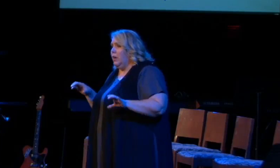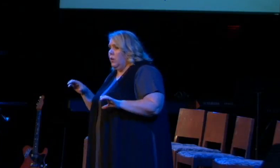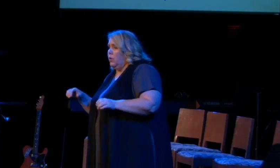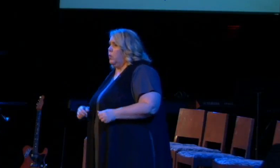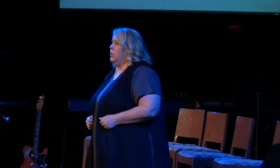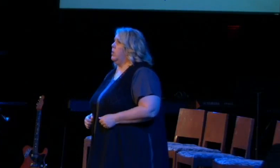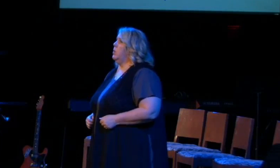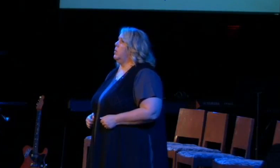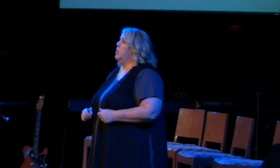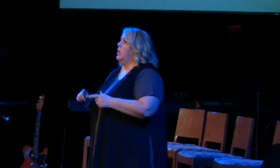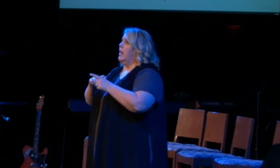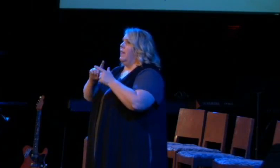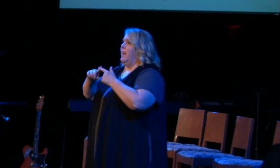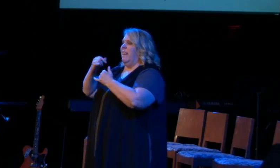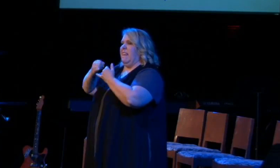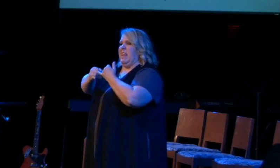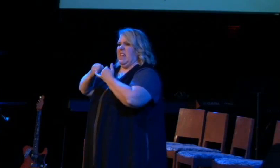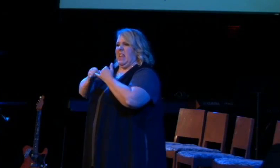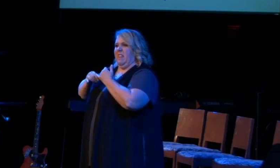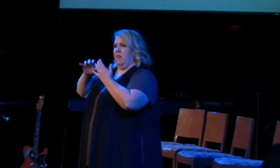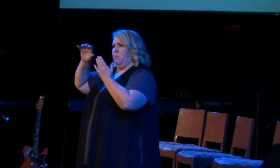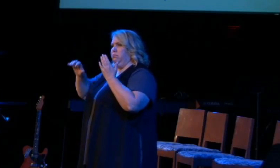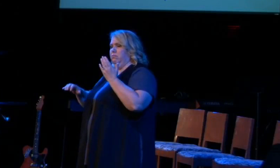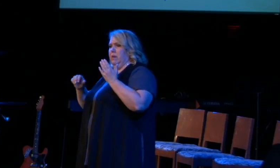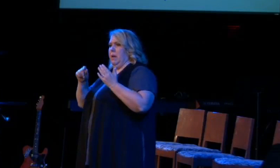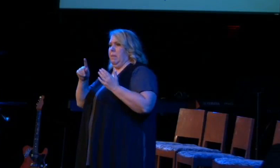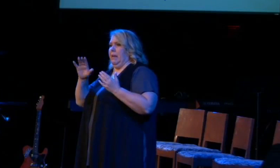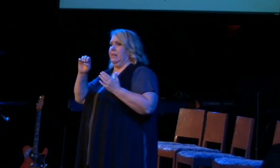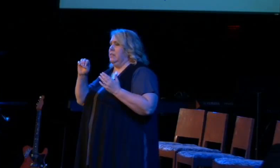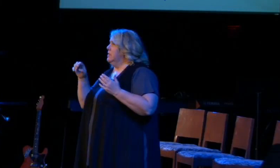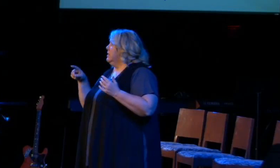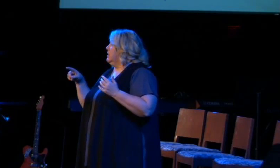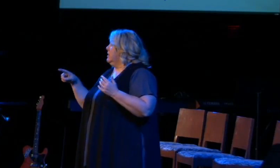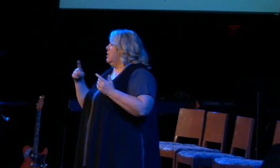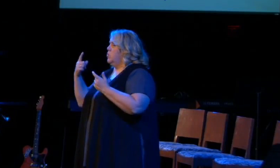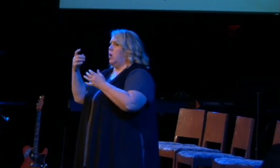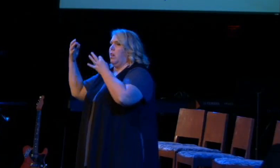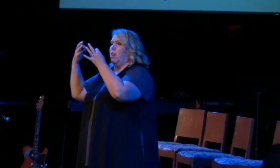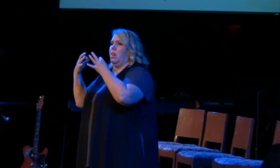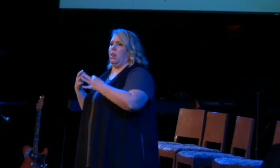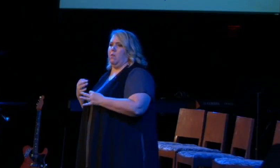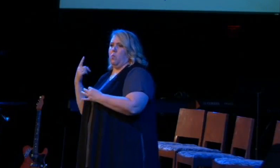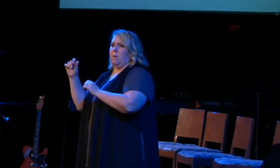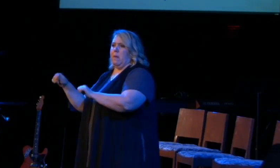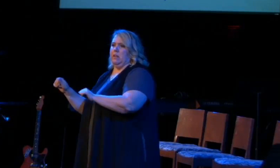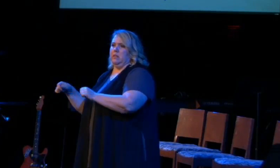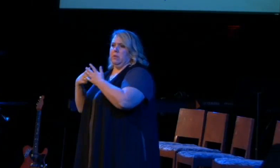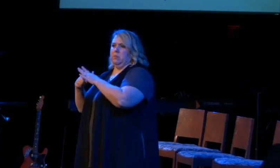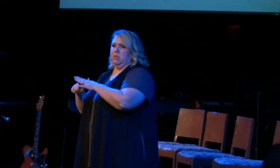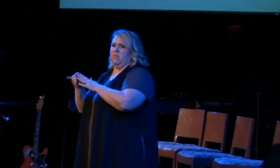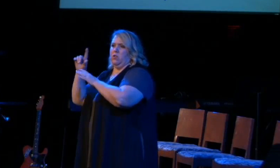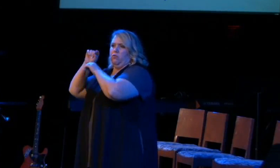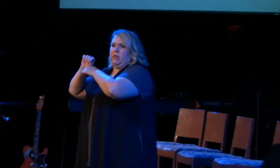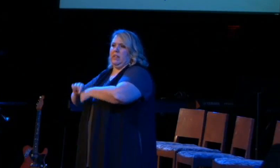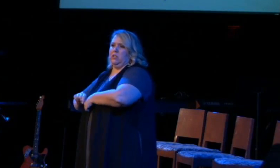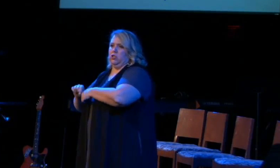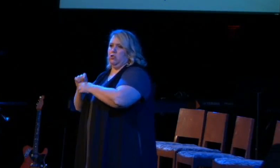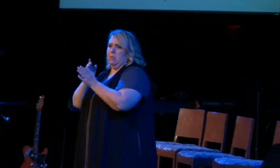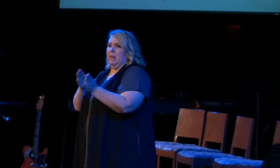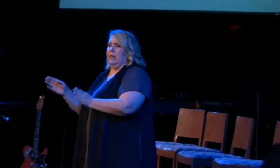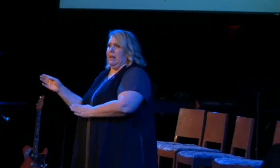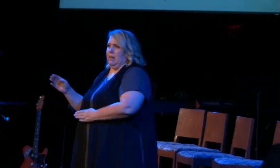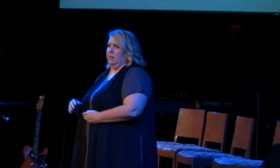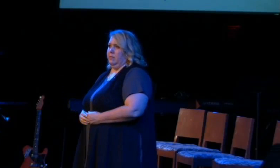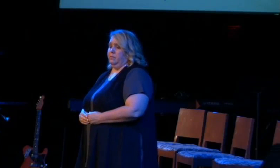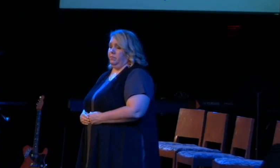And then in the appendix of the report, there's a longer description of one possible implementation of a traditionalist plan.